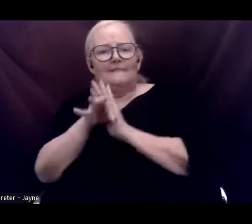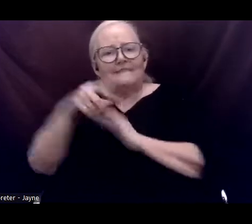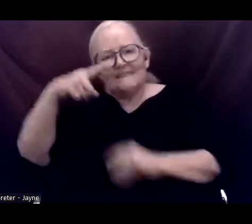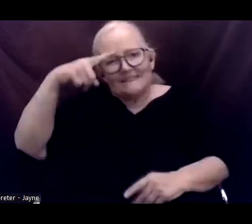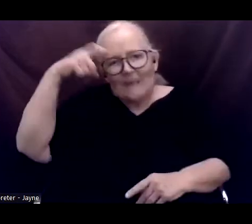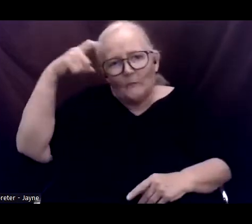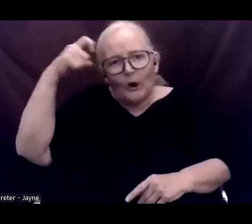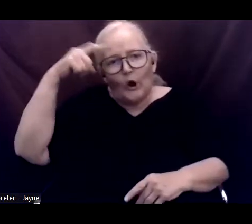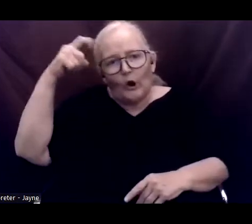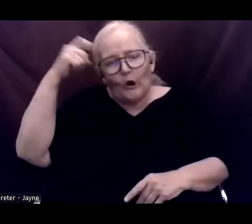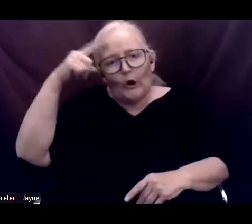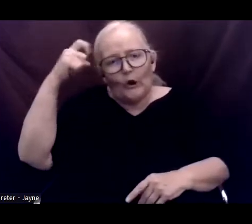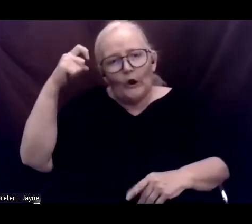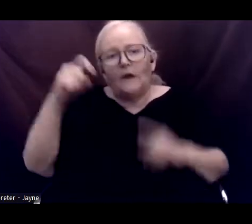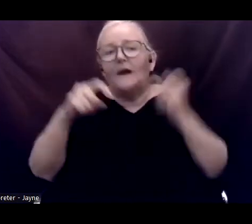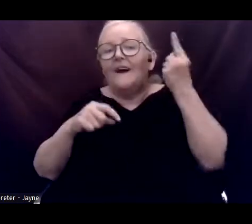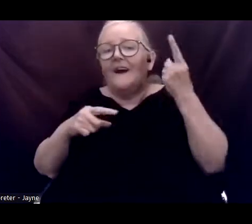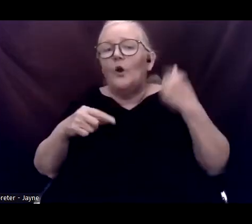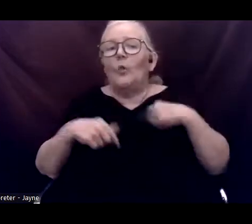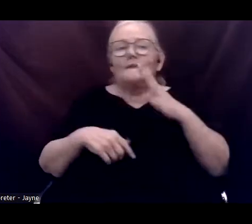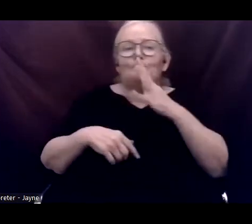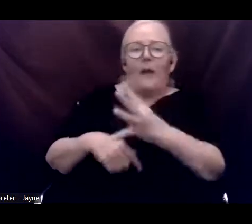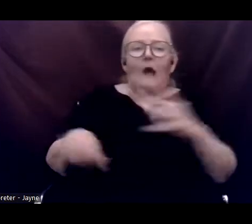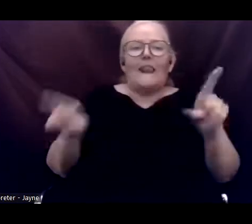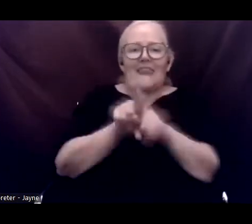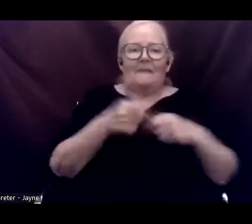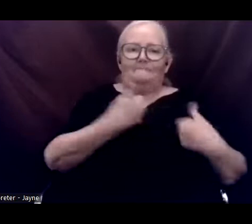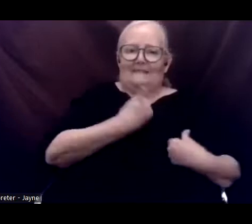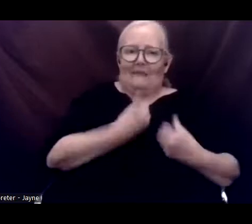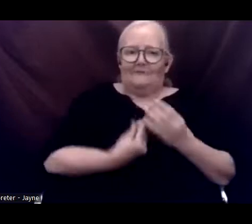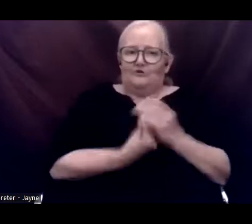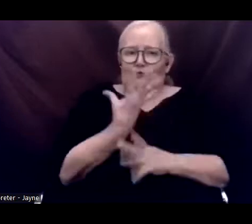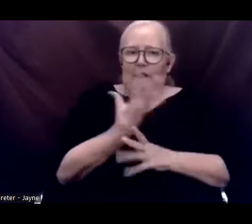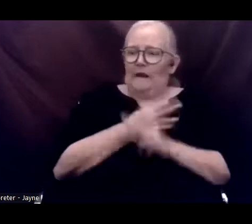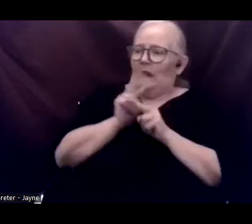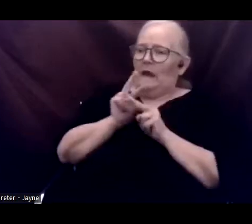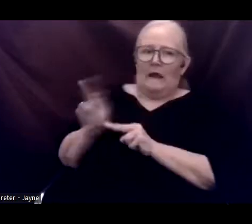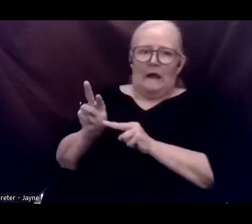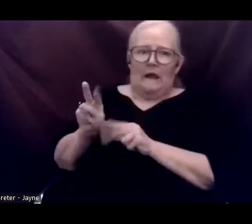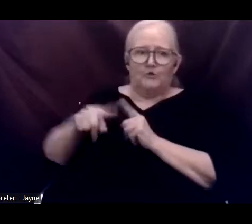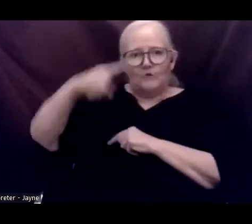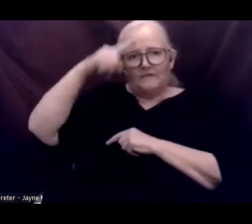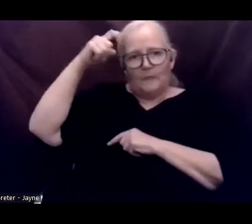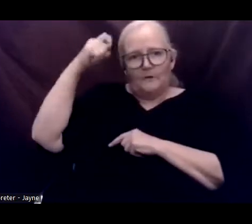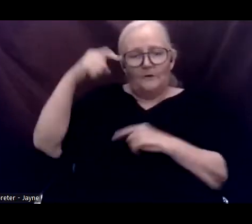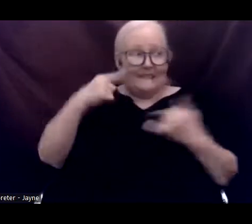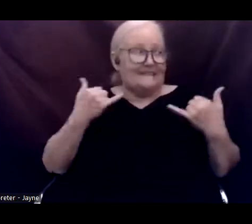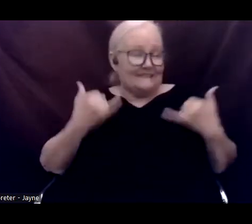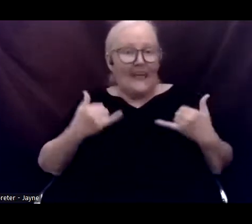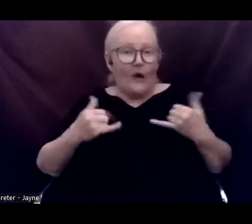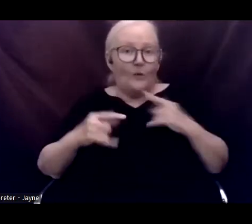the perspective of spring. So we'll sing the summer words because we're actually in the spring leading into the